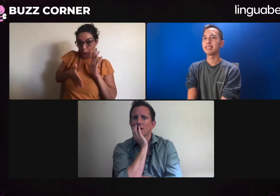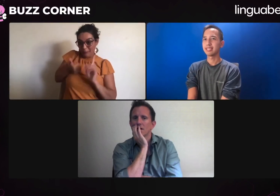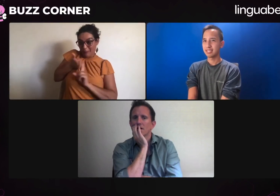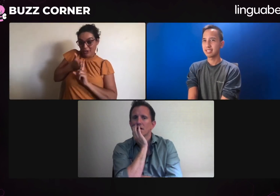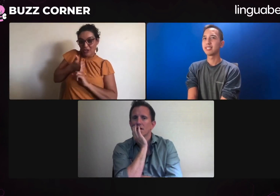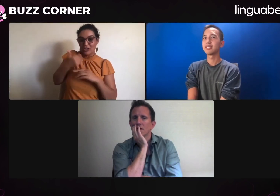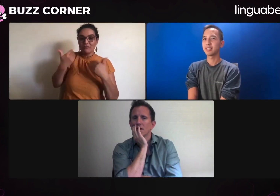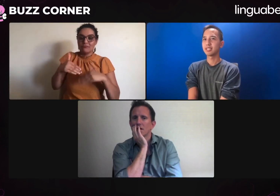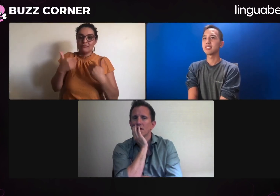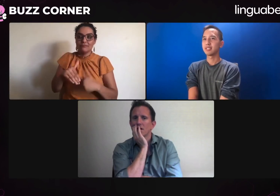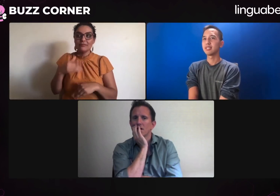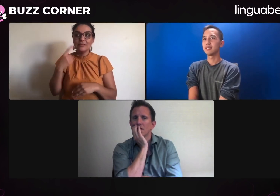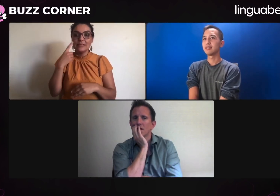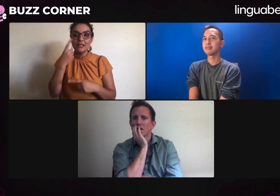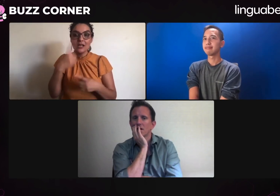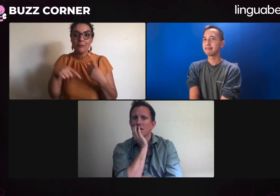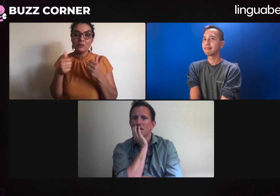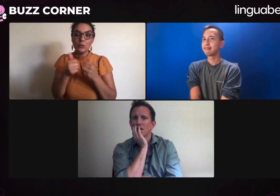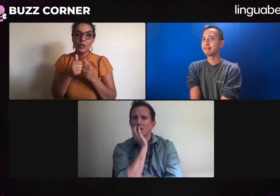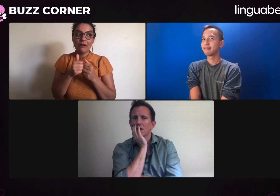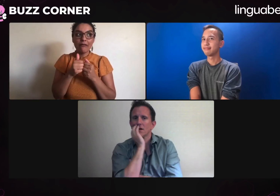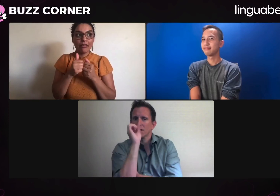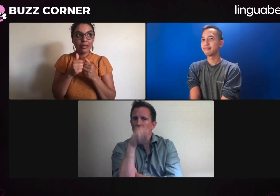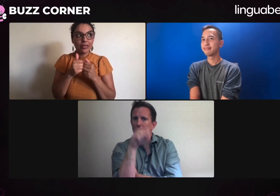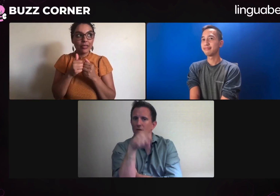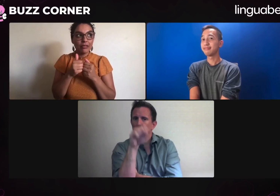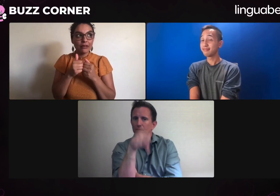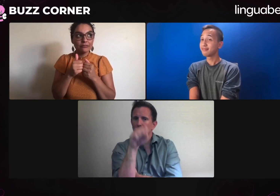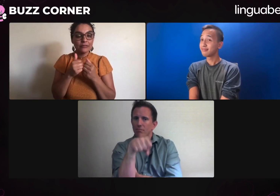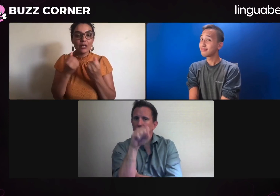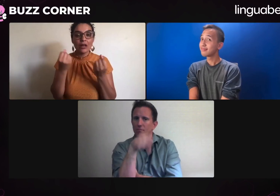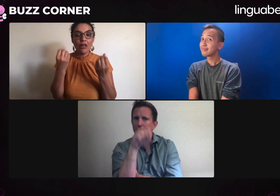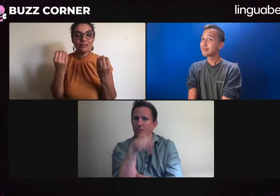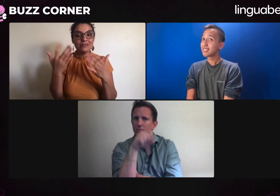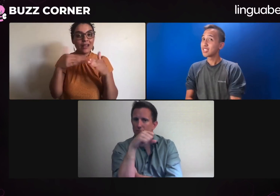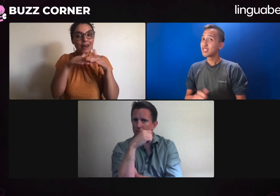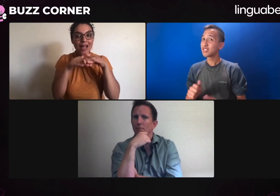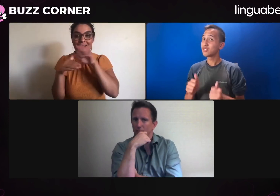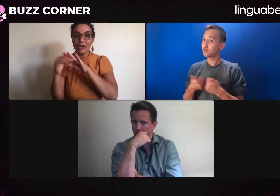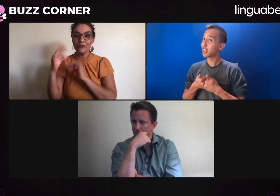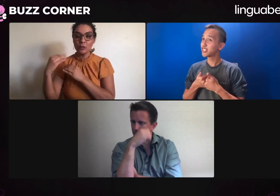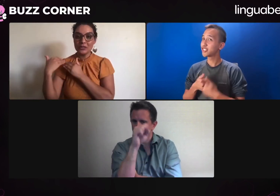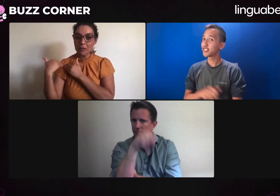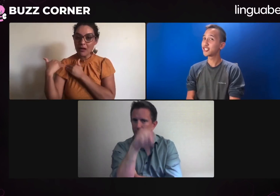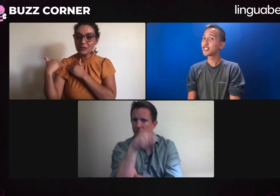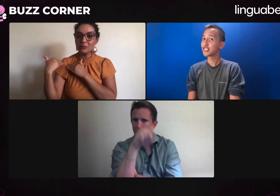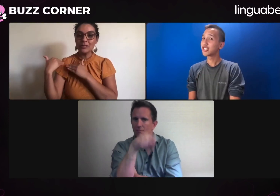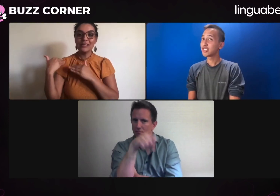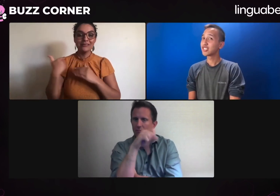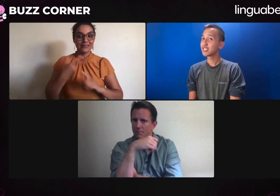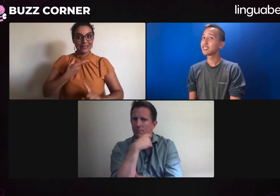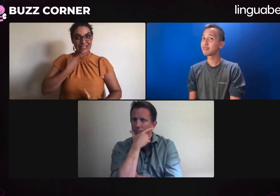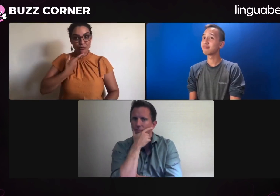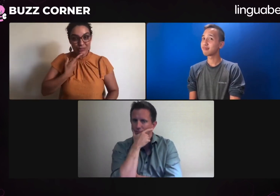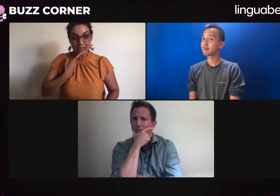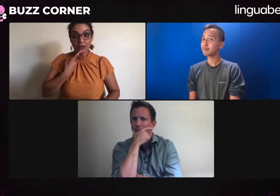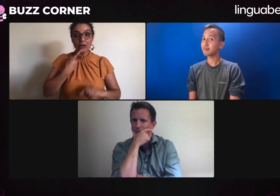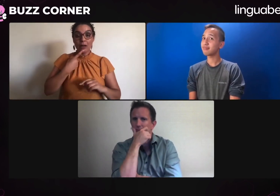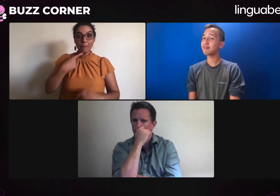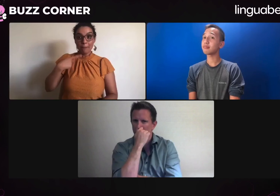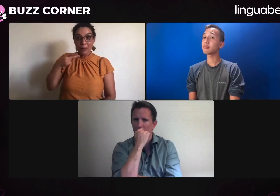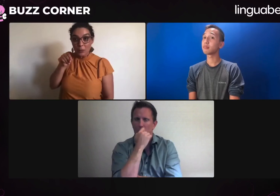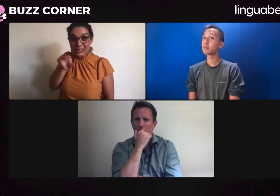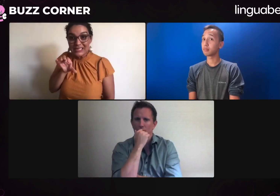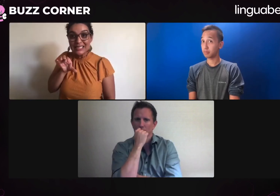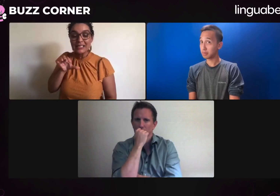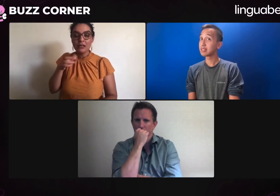a POC interpreter myself, I think it comes with a lot of layers and